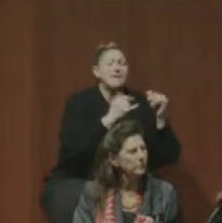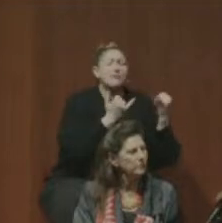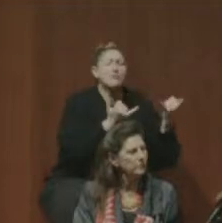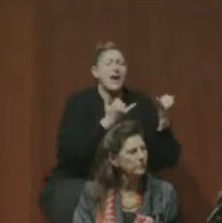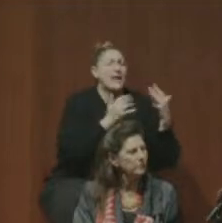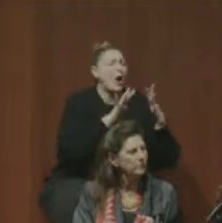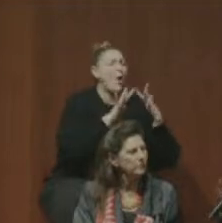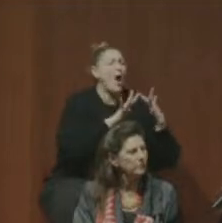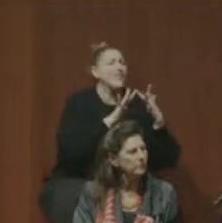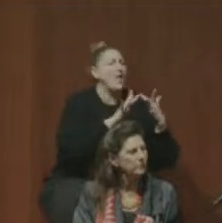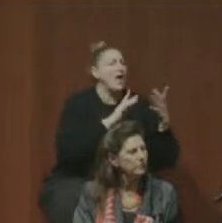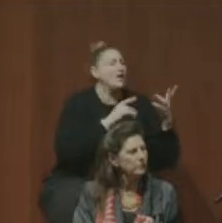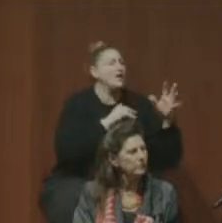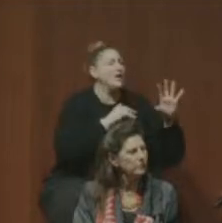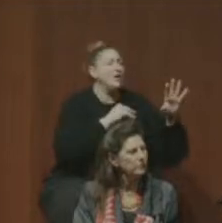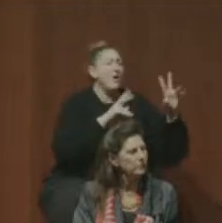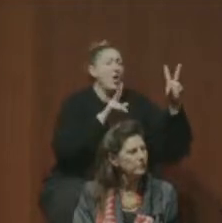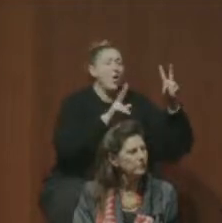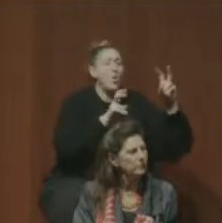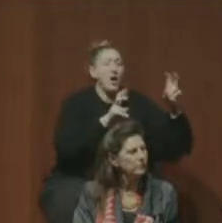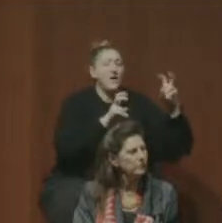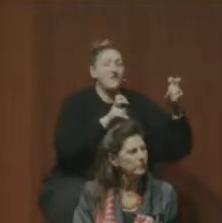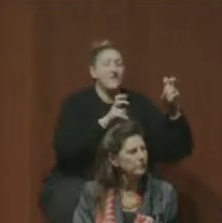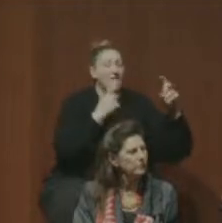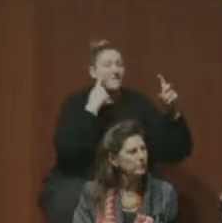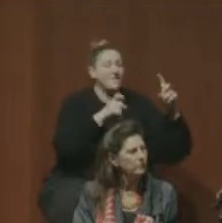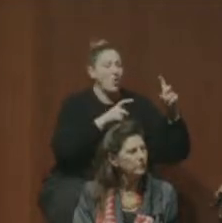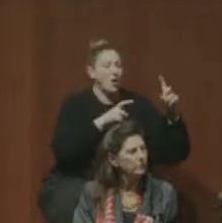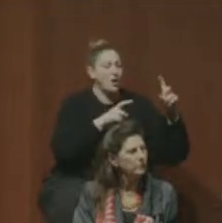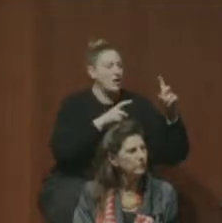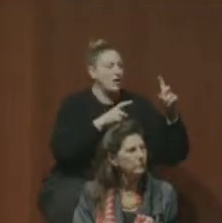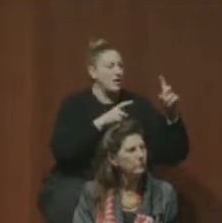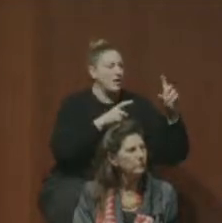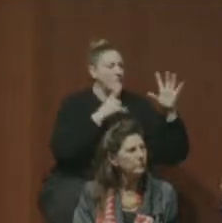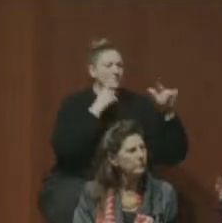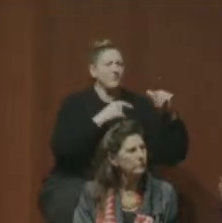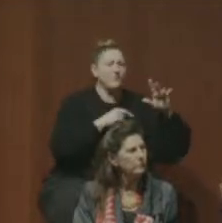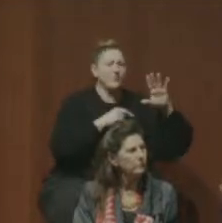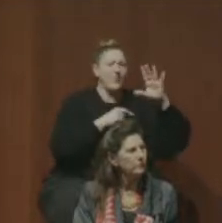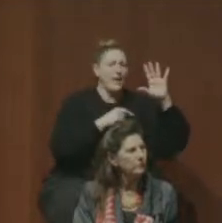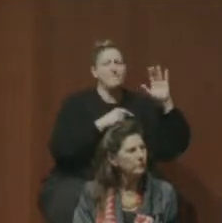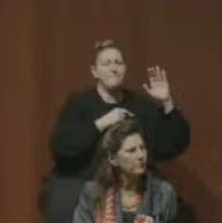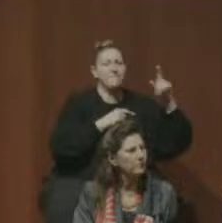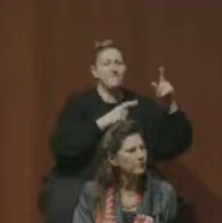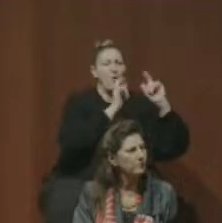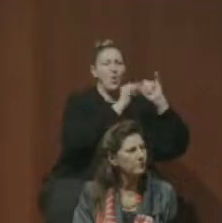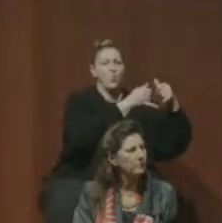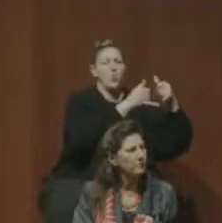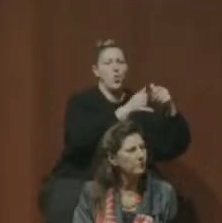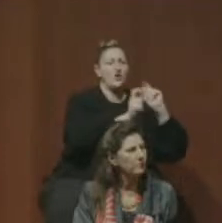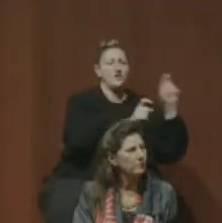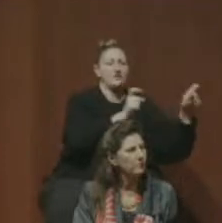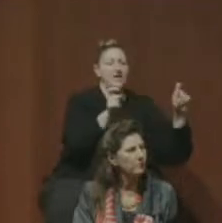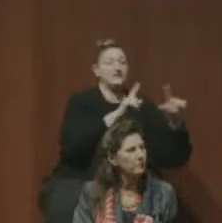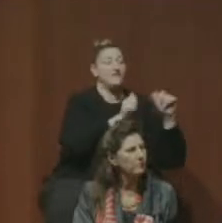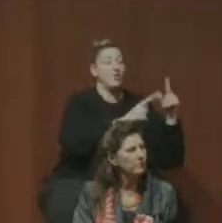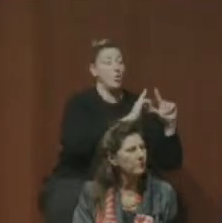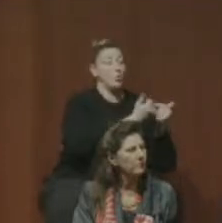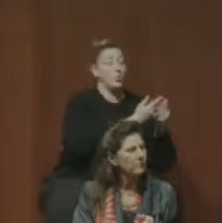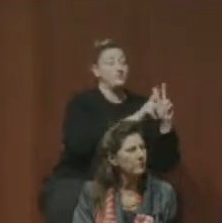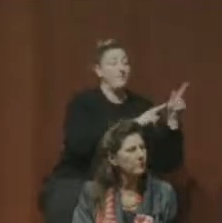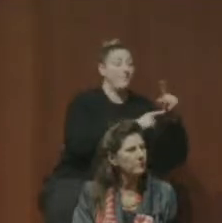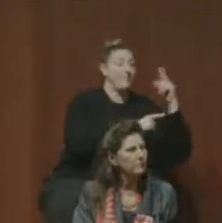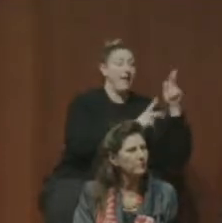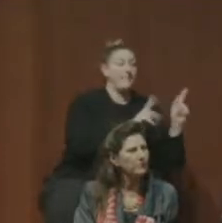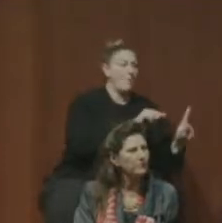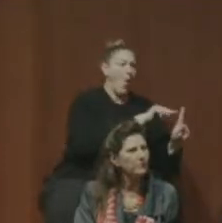online in terms of quote unquote diaspora wars. And the things that I see with different sets of Black people telling other sets of Black